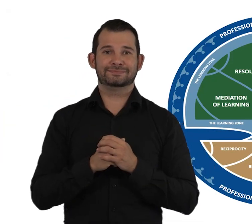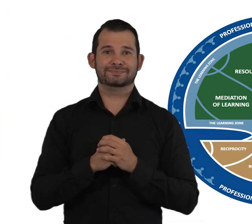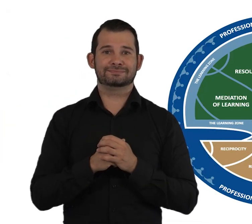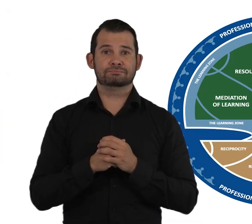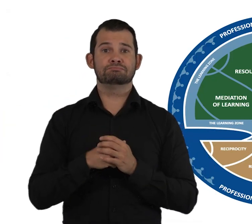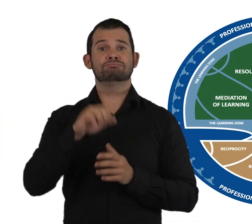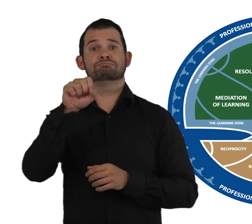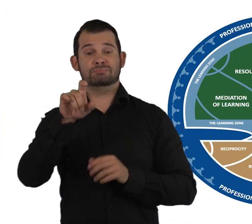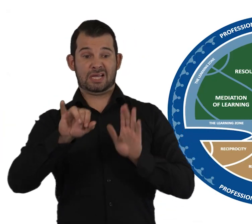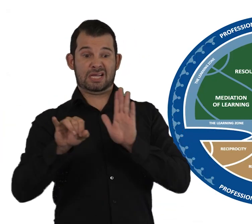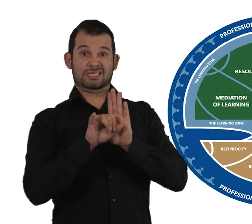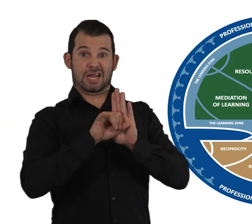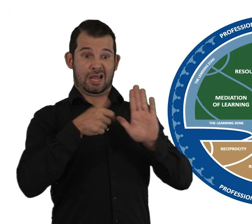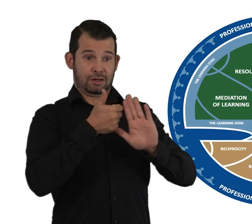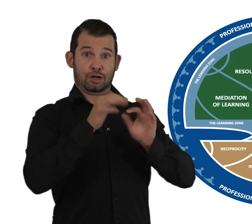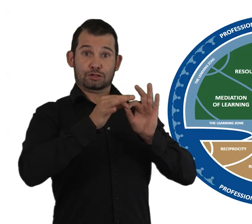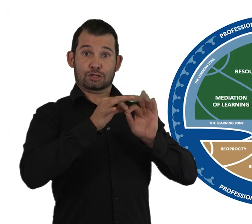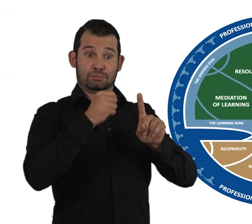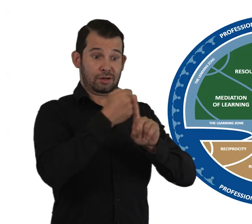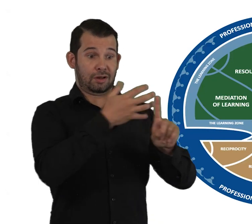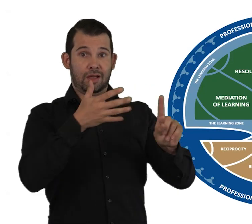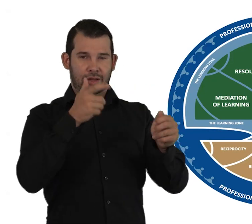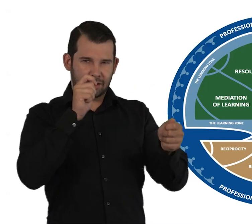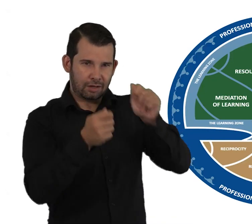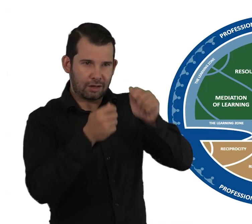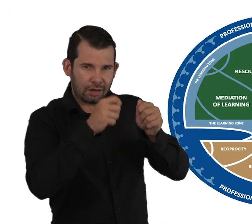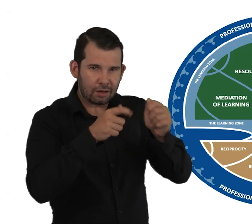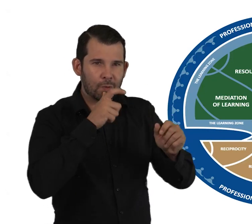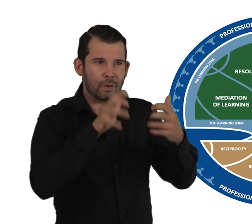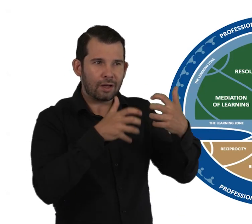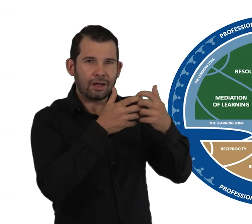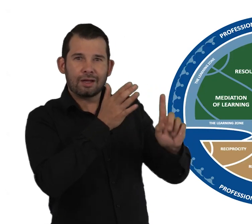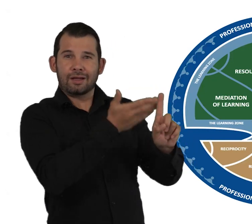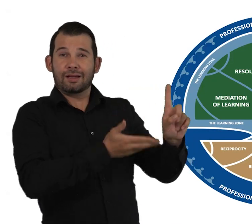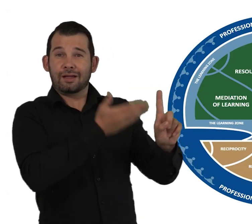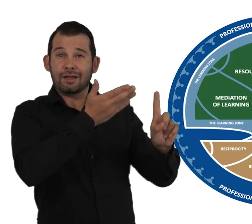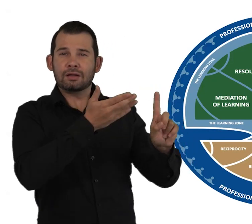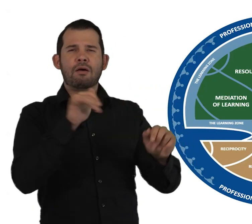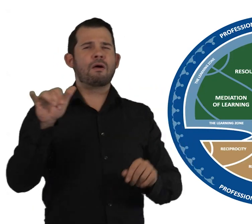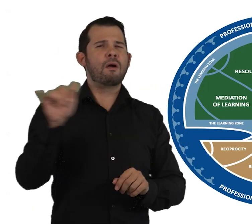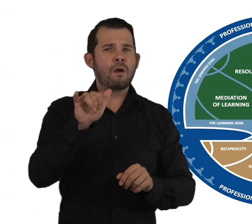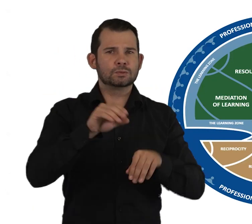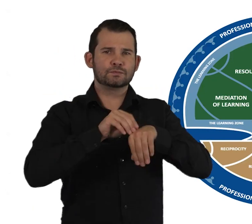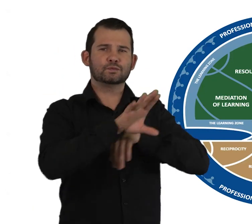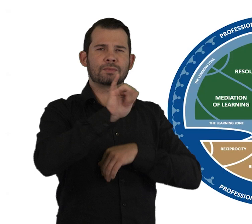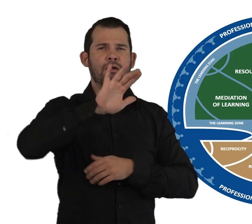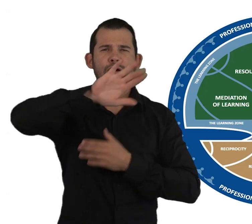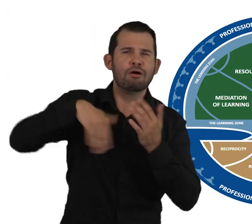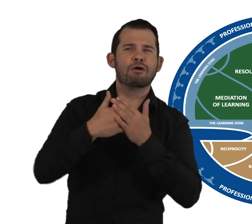While the identity of interpreter shapes who practitioners are, they are also influenced by all the roles they